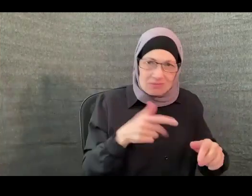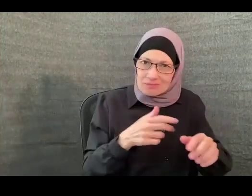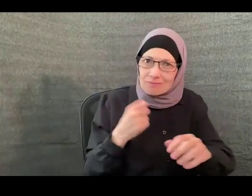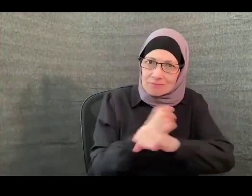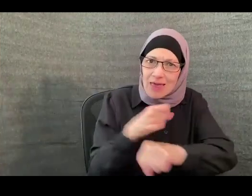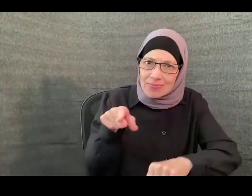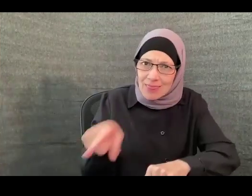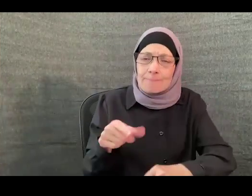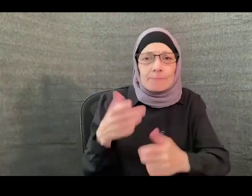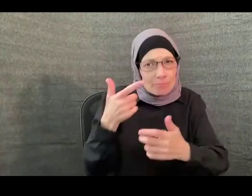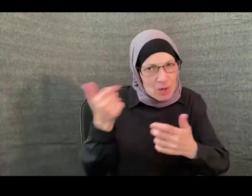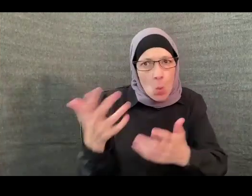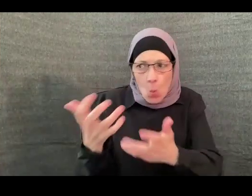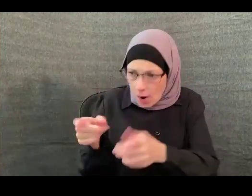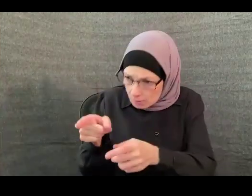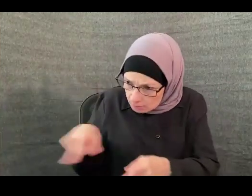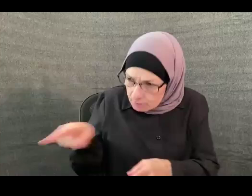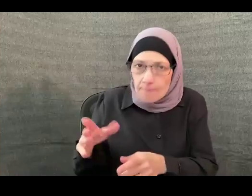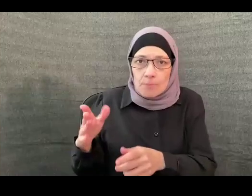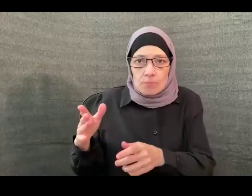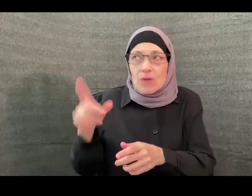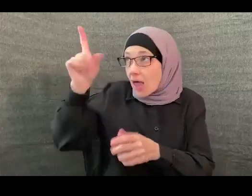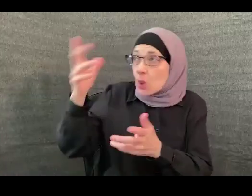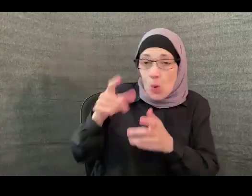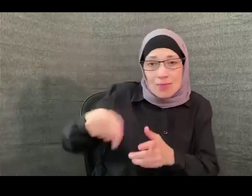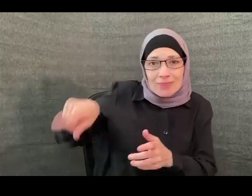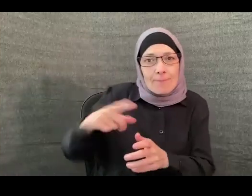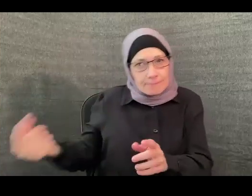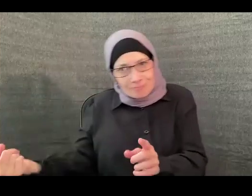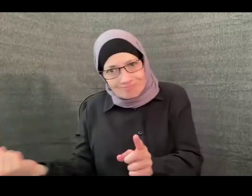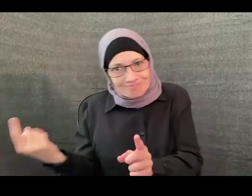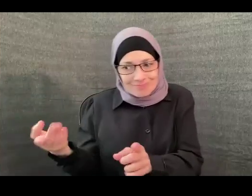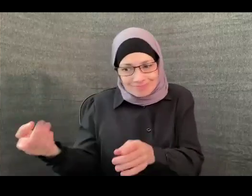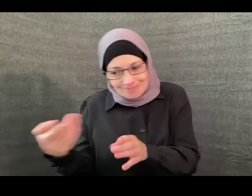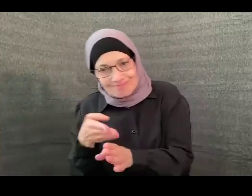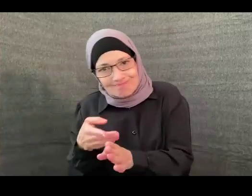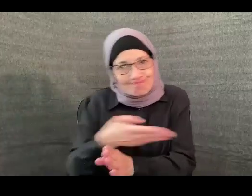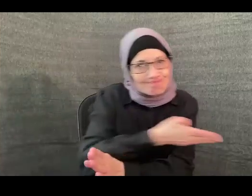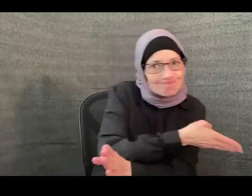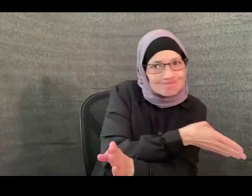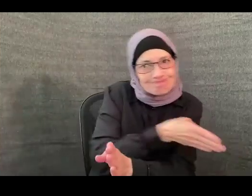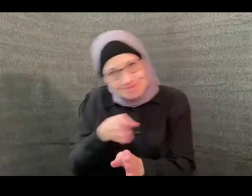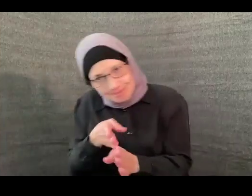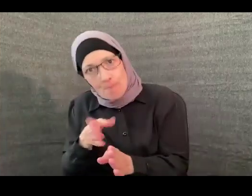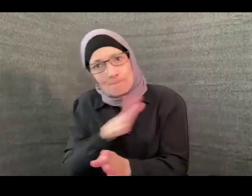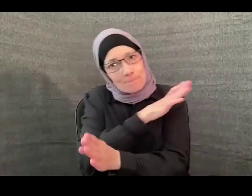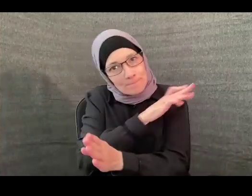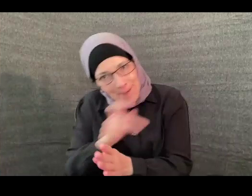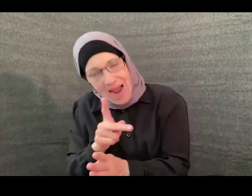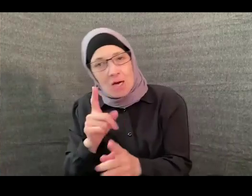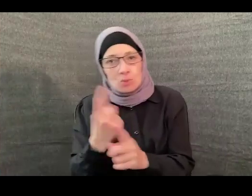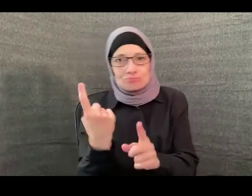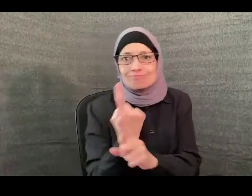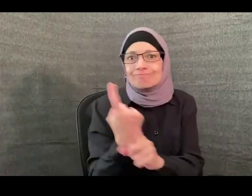So as we know, at one point it was the Babylonian Empire. At